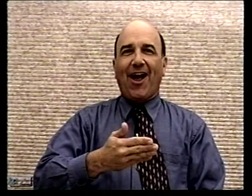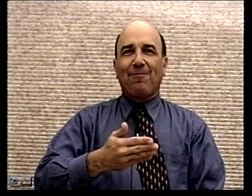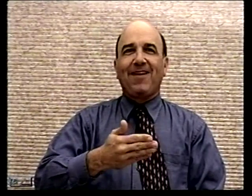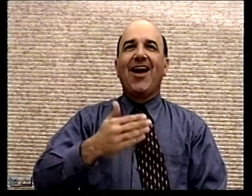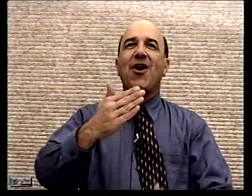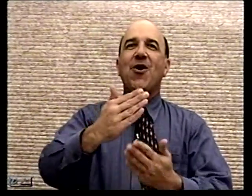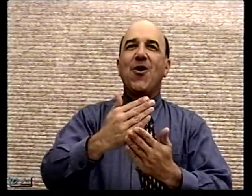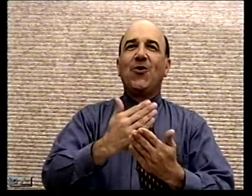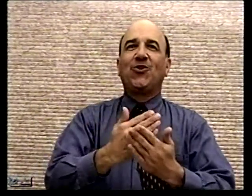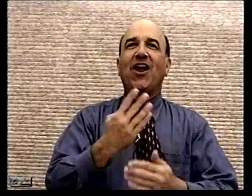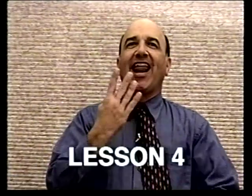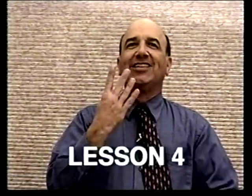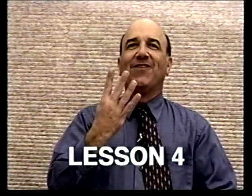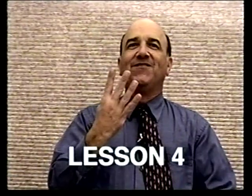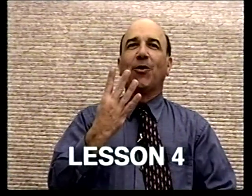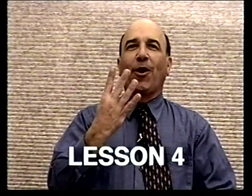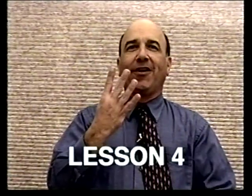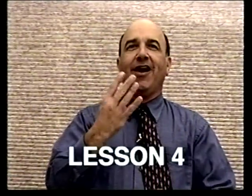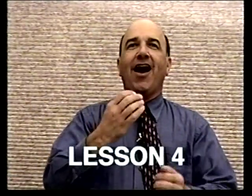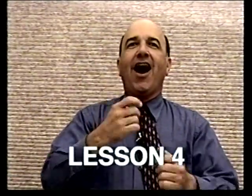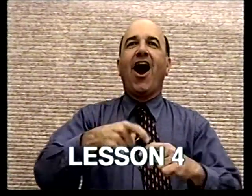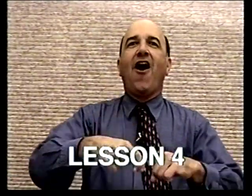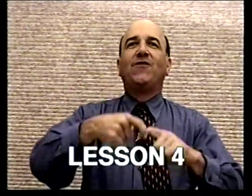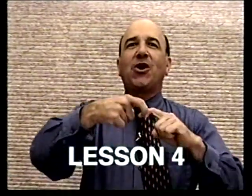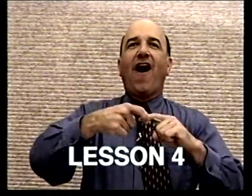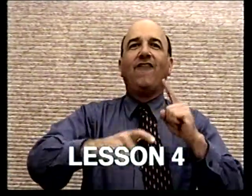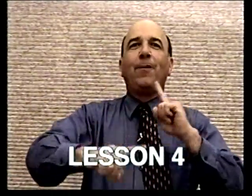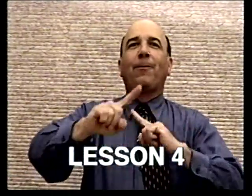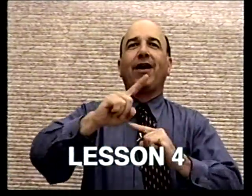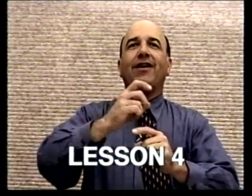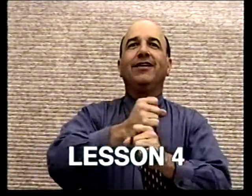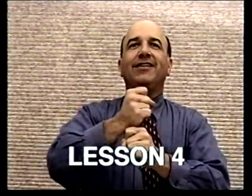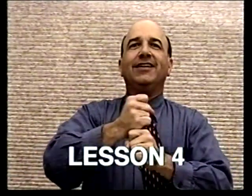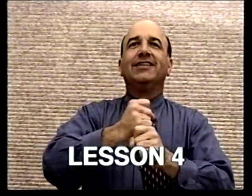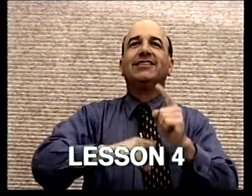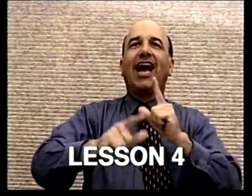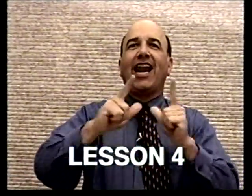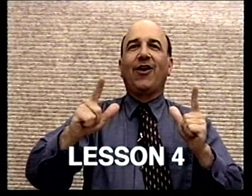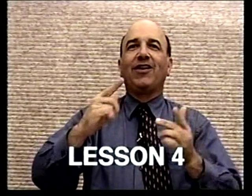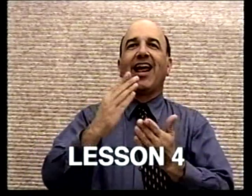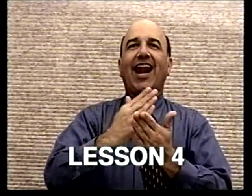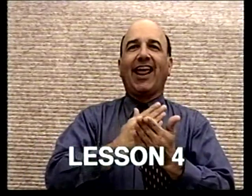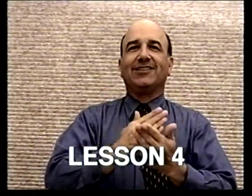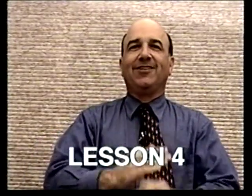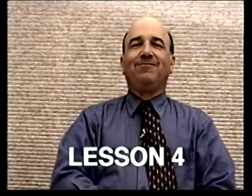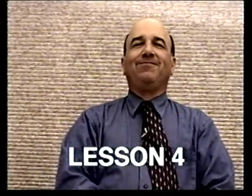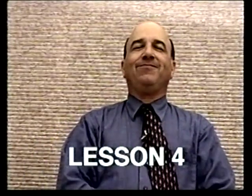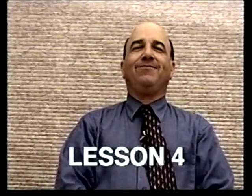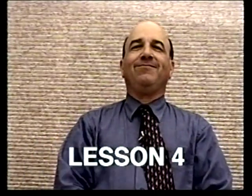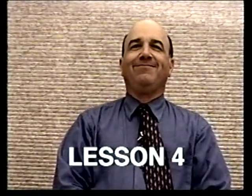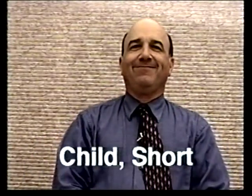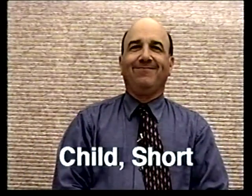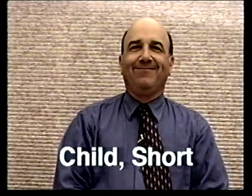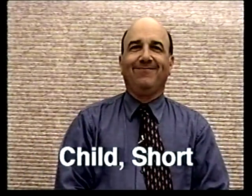Welcome to lesson four of the Coffee Break Sign Language lesson.